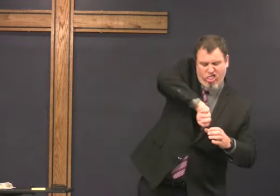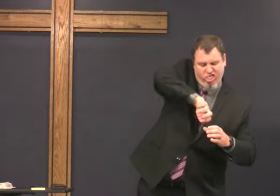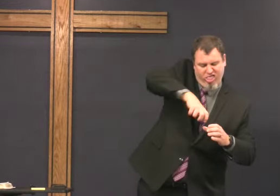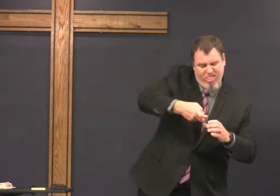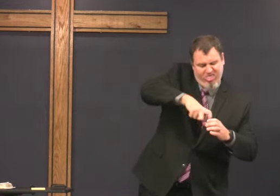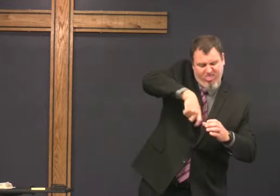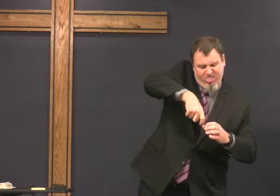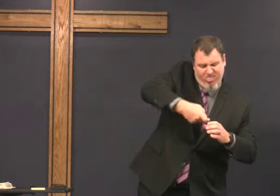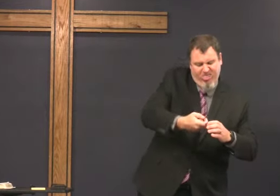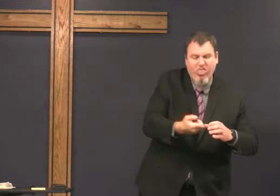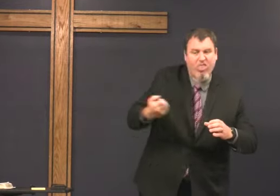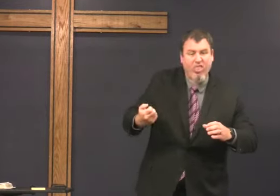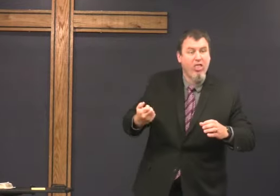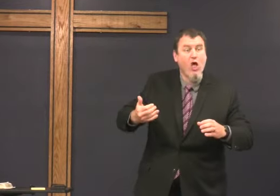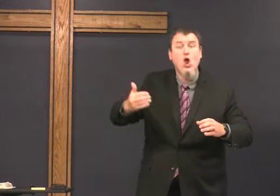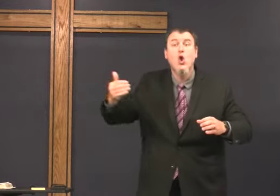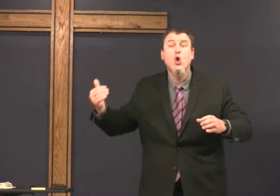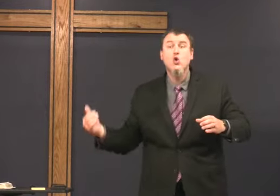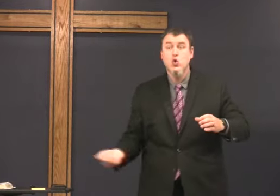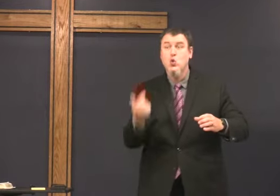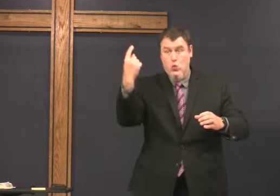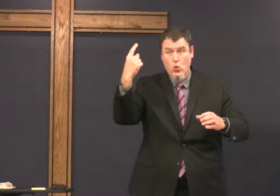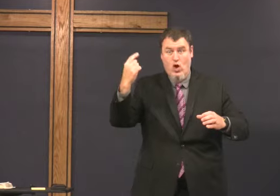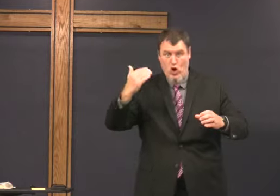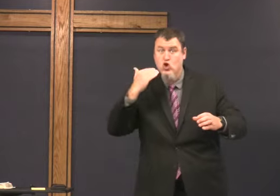it's when you take things and you mix.